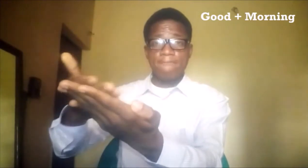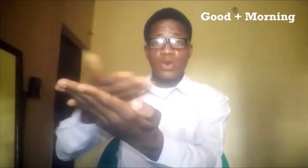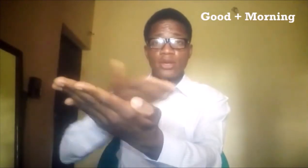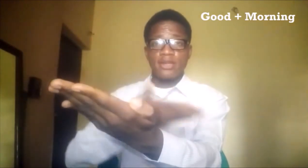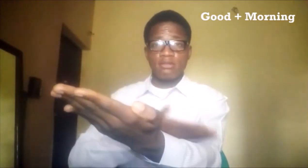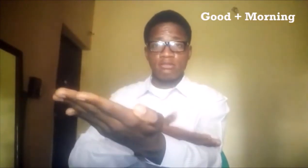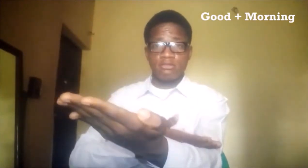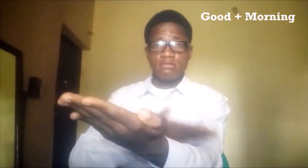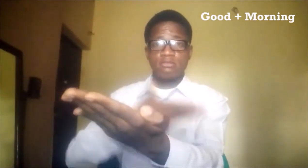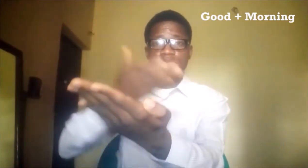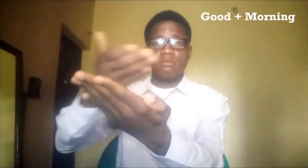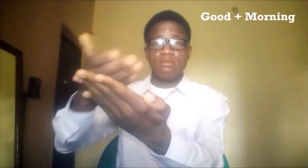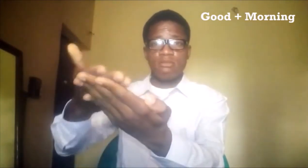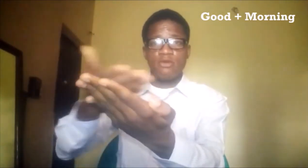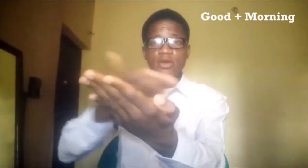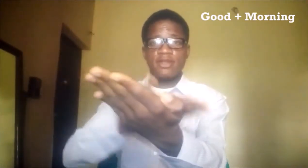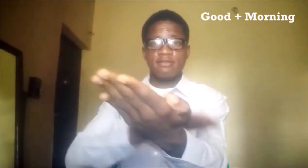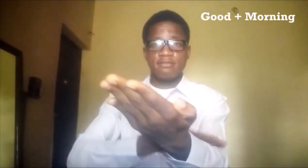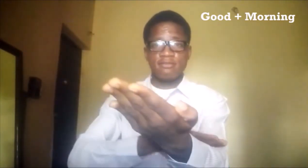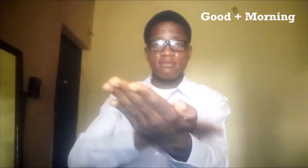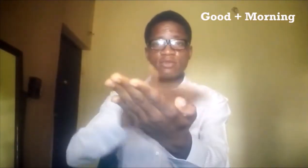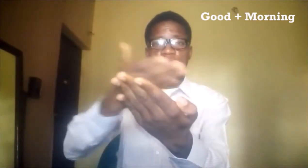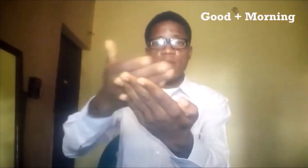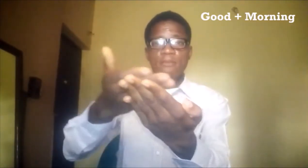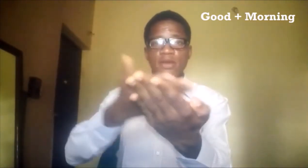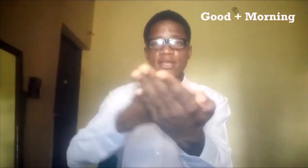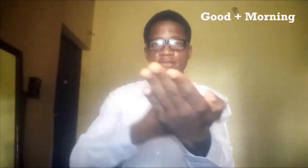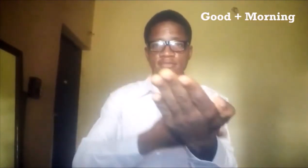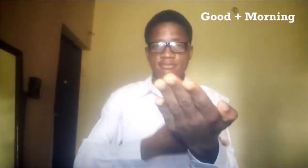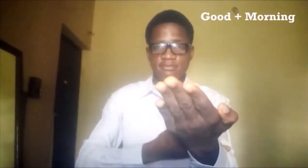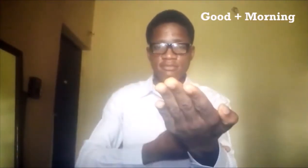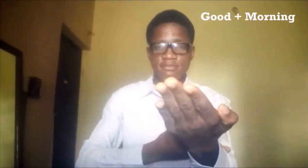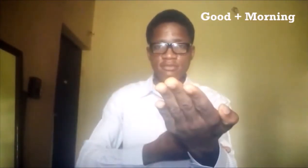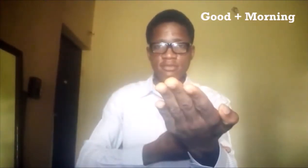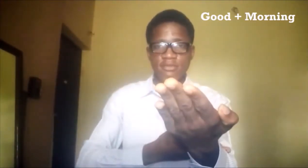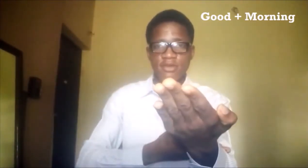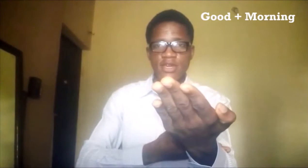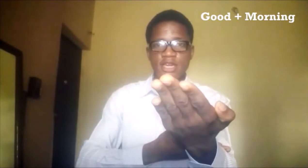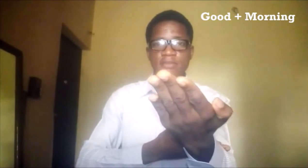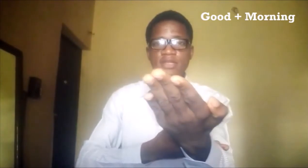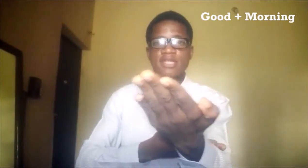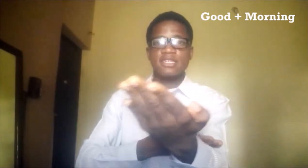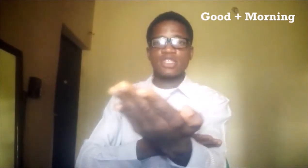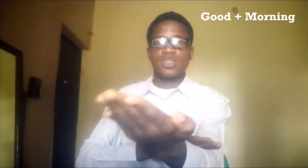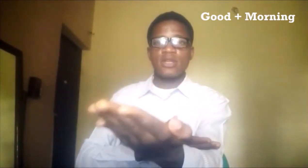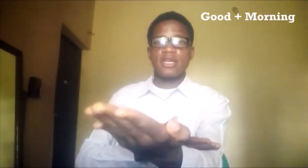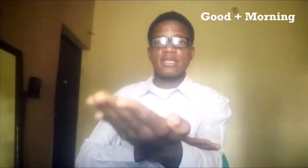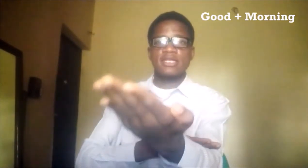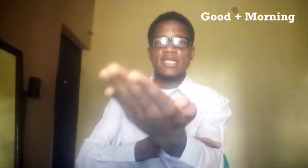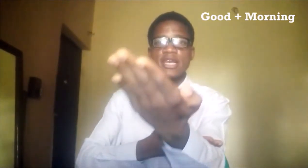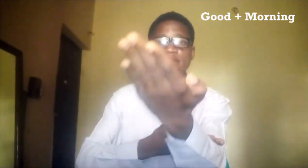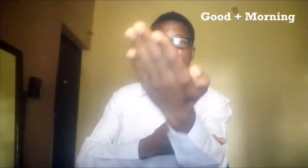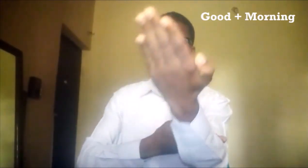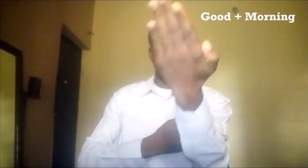Morning. Morning. Morning. It means that the sun is